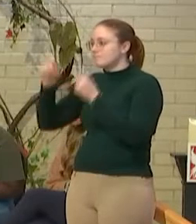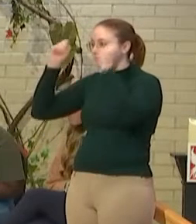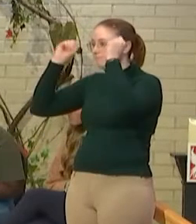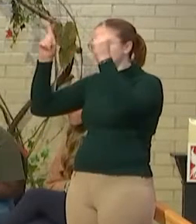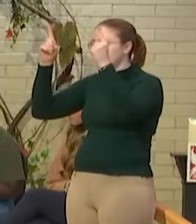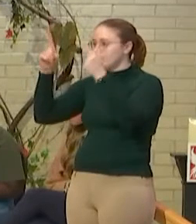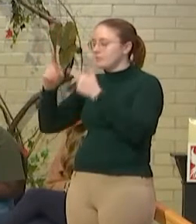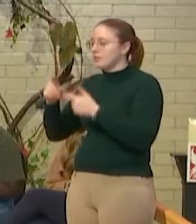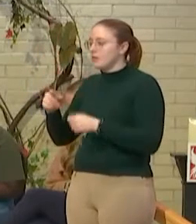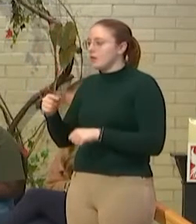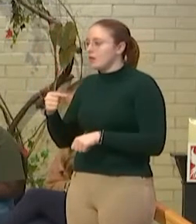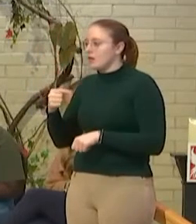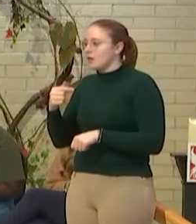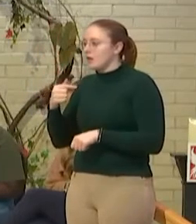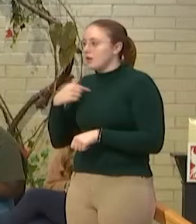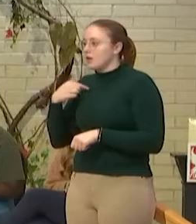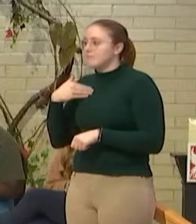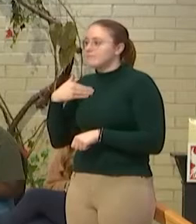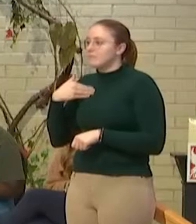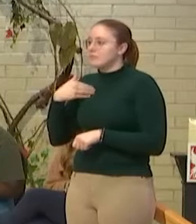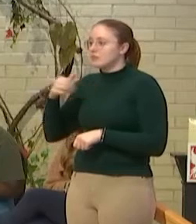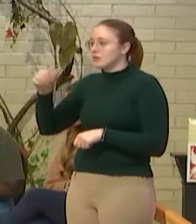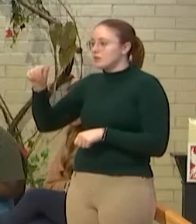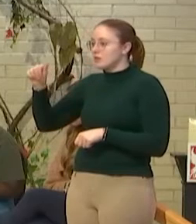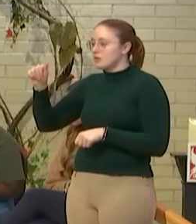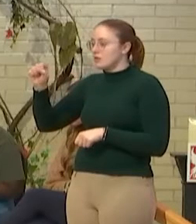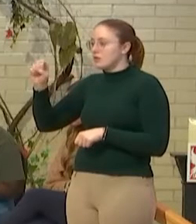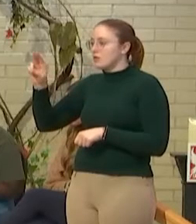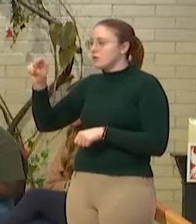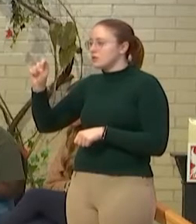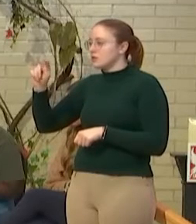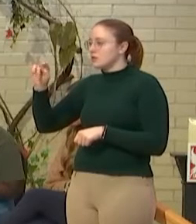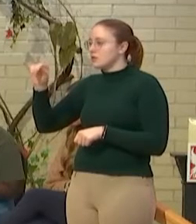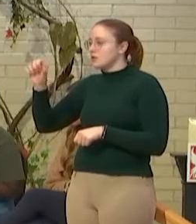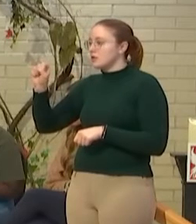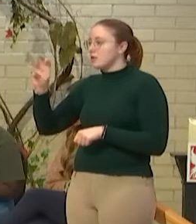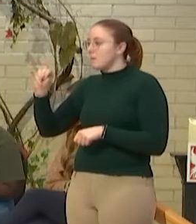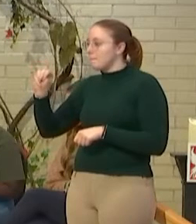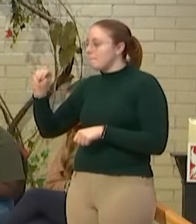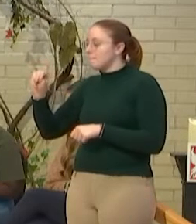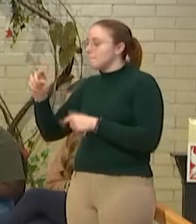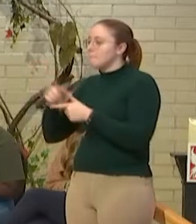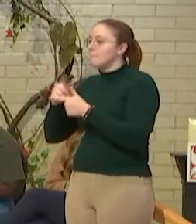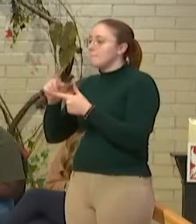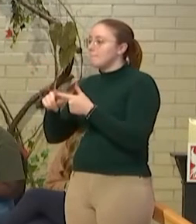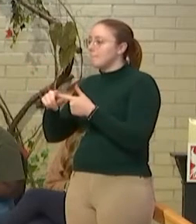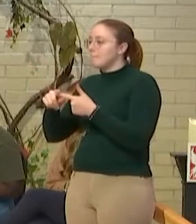autism, Tourette's, sleep disorder, and a tremor as like the big ones.